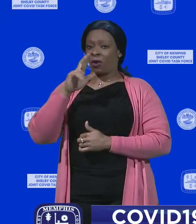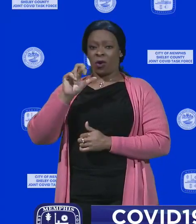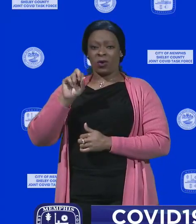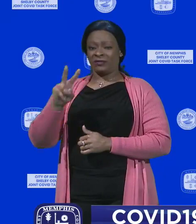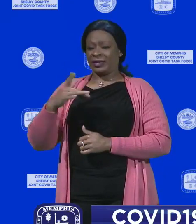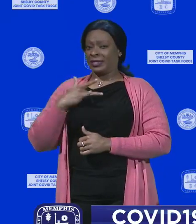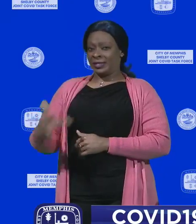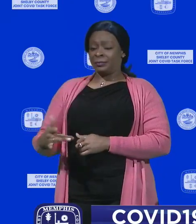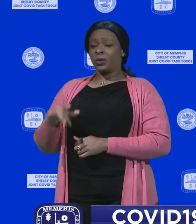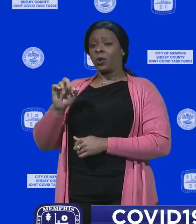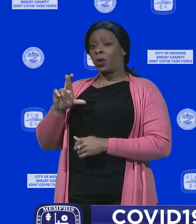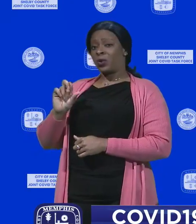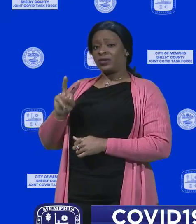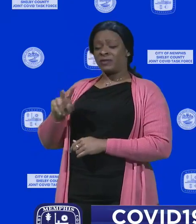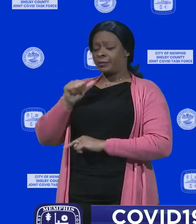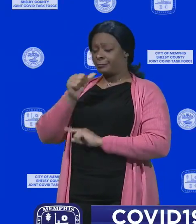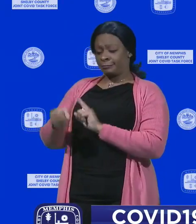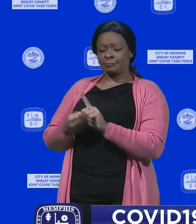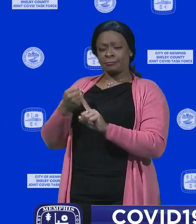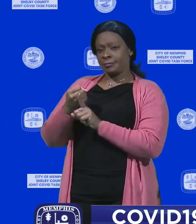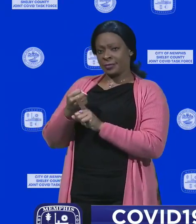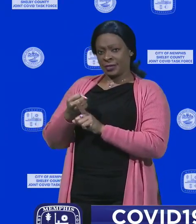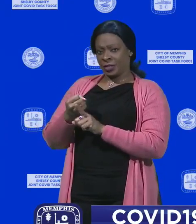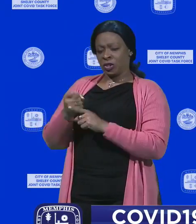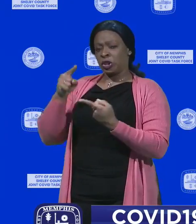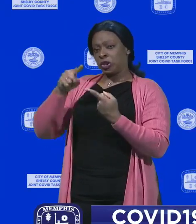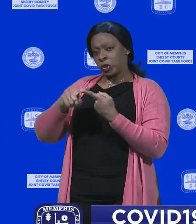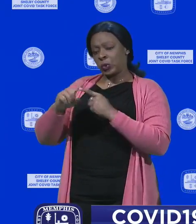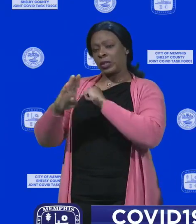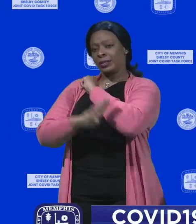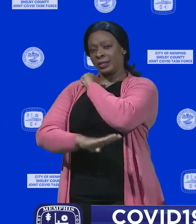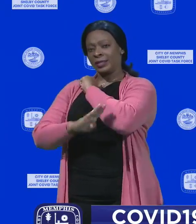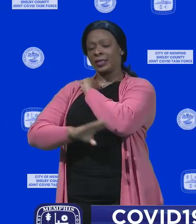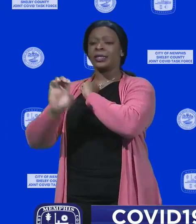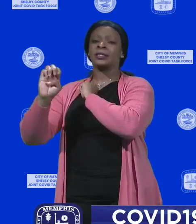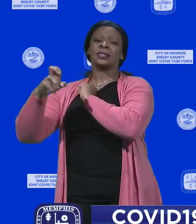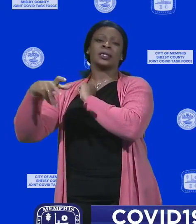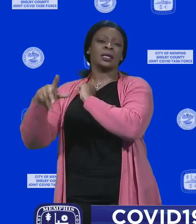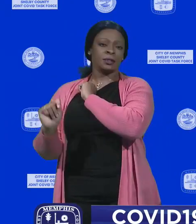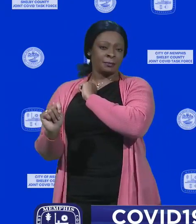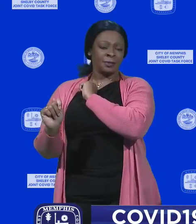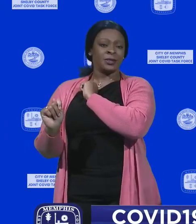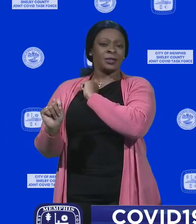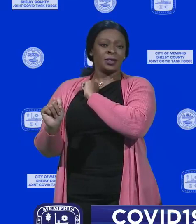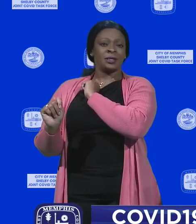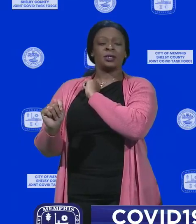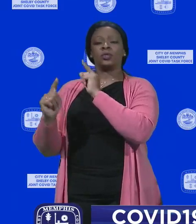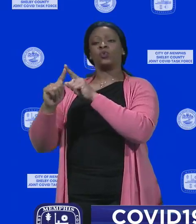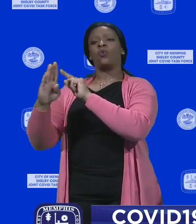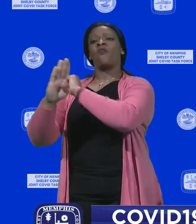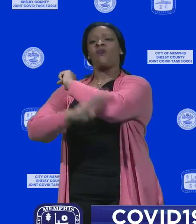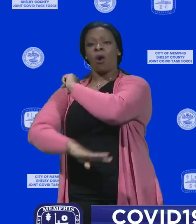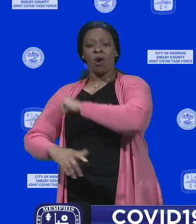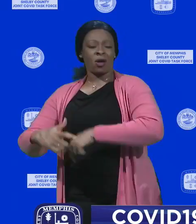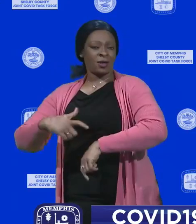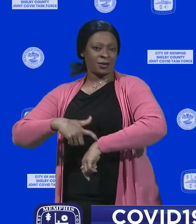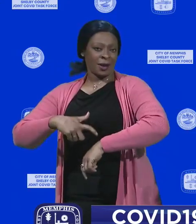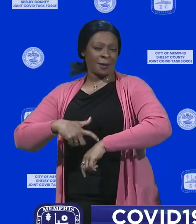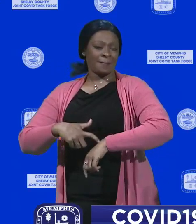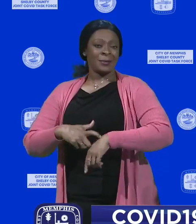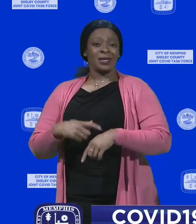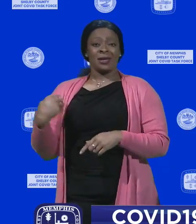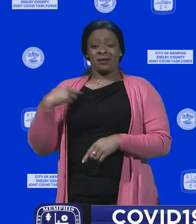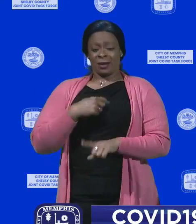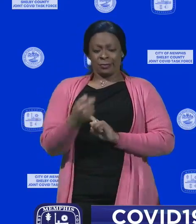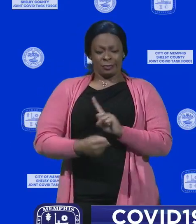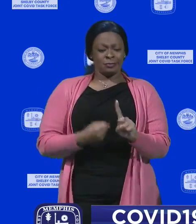RSV season really doesn't hit us normally until around September and heading into the fall. And so for us